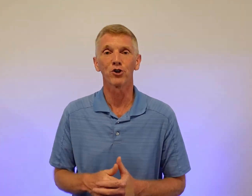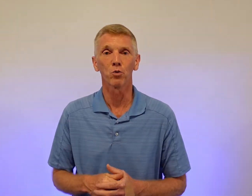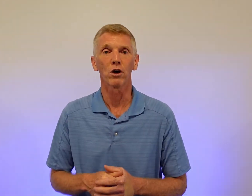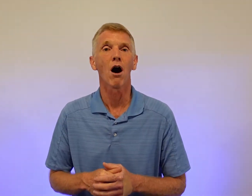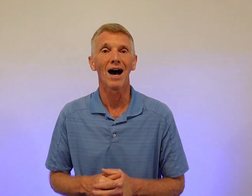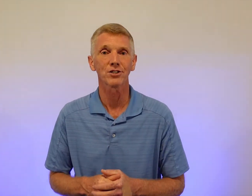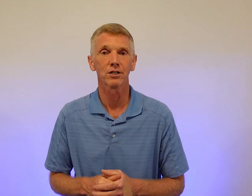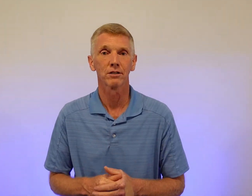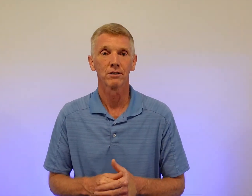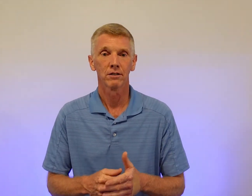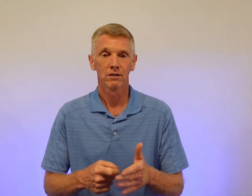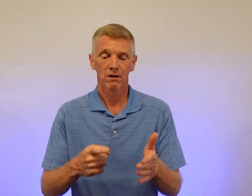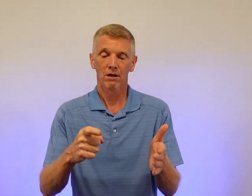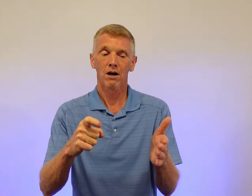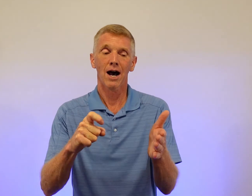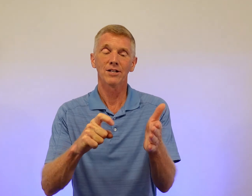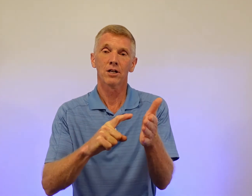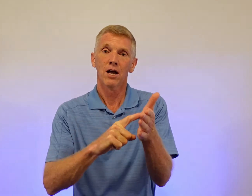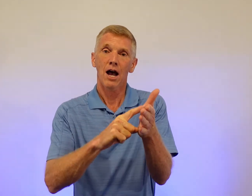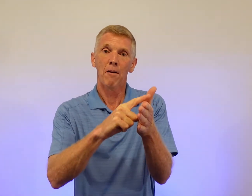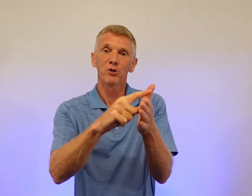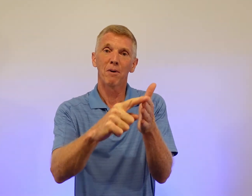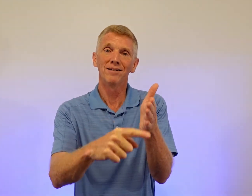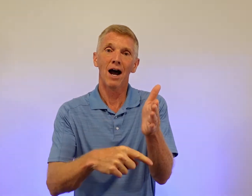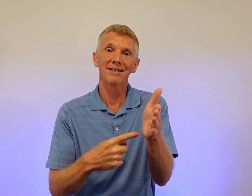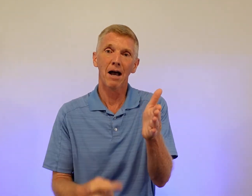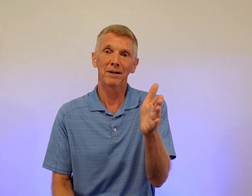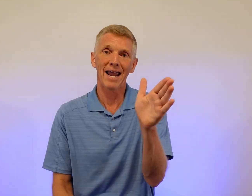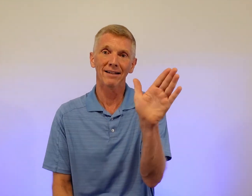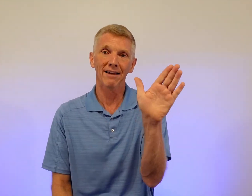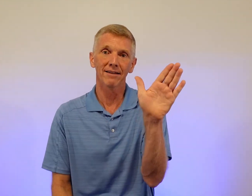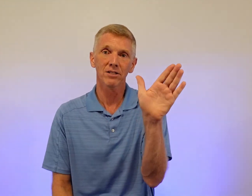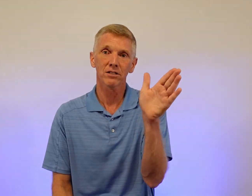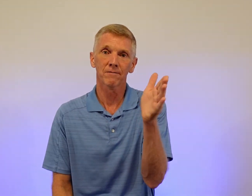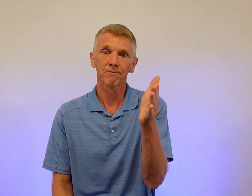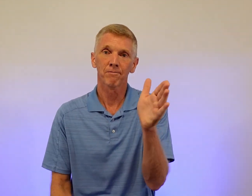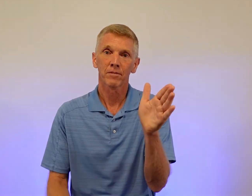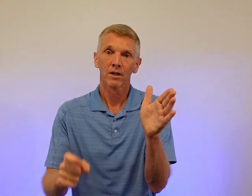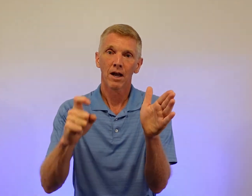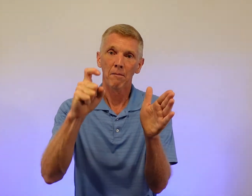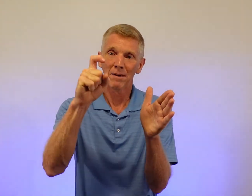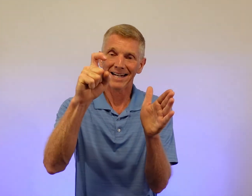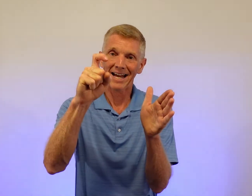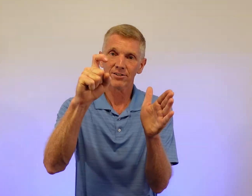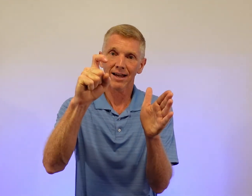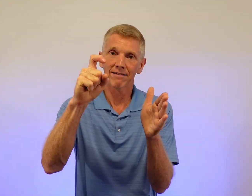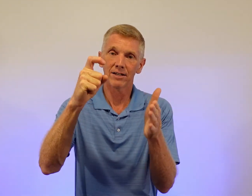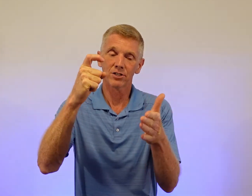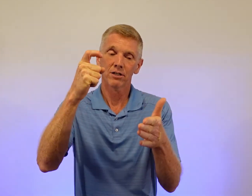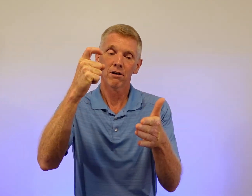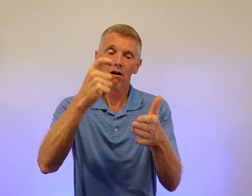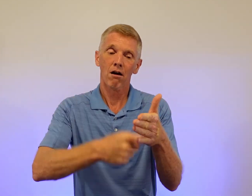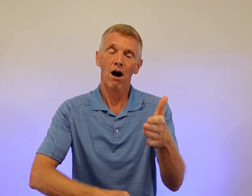one, cost. Cost. I'm going to use my non-dominant hand like this. I'm going to make an X like this.